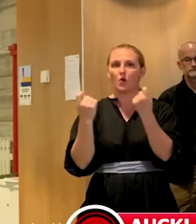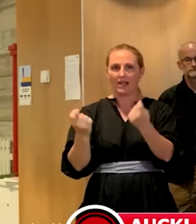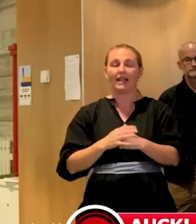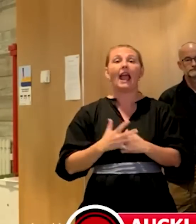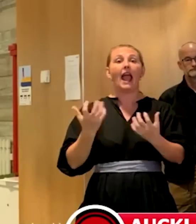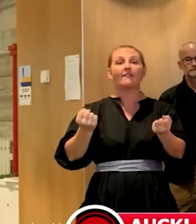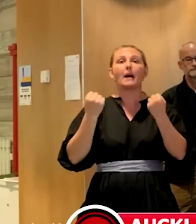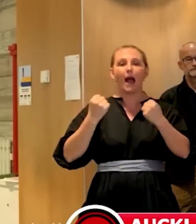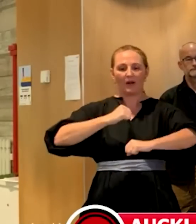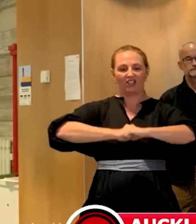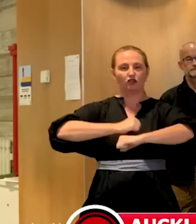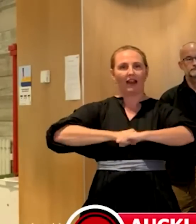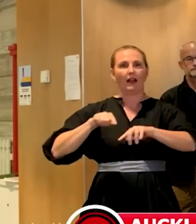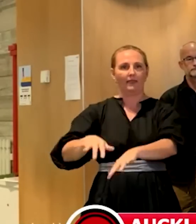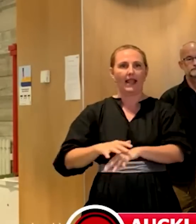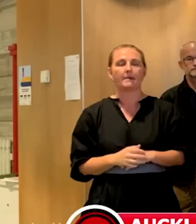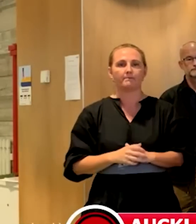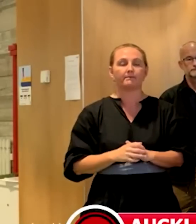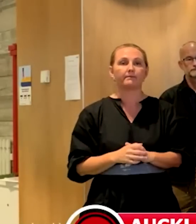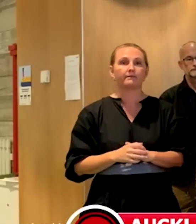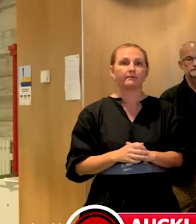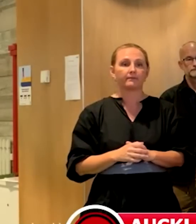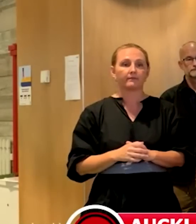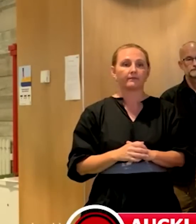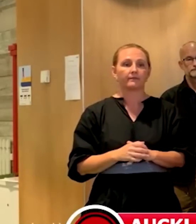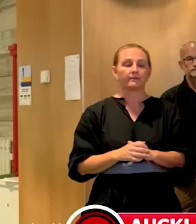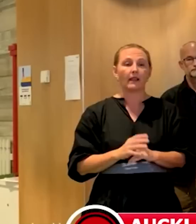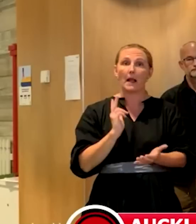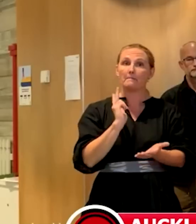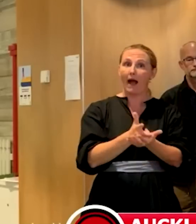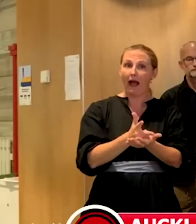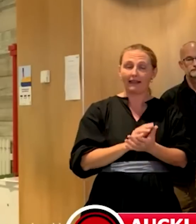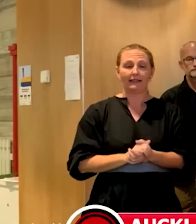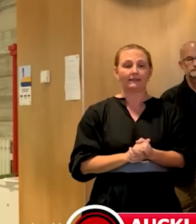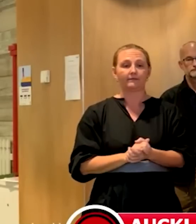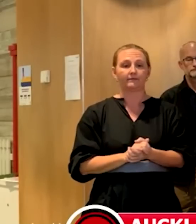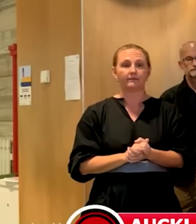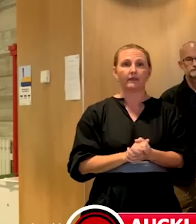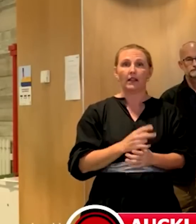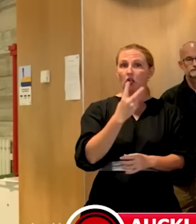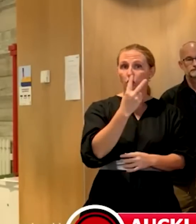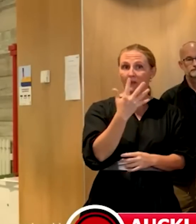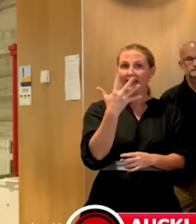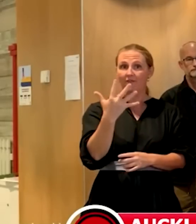generator. From our parking perspective, parking occupancy is 25%,